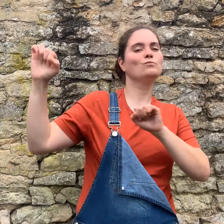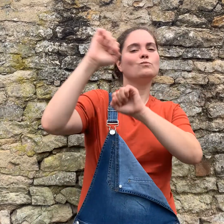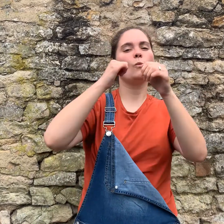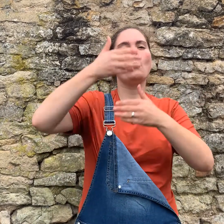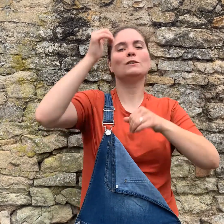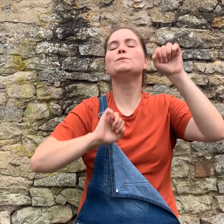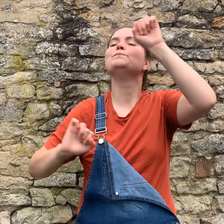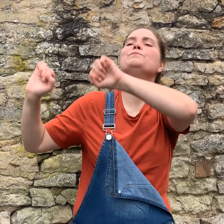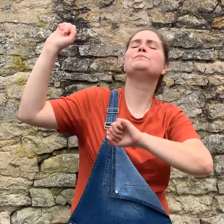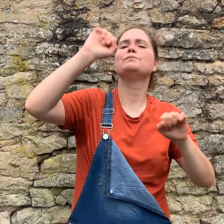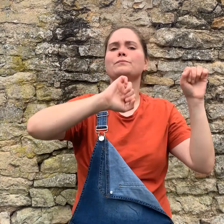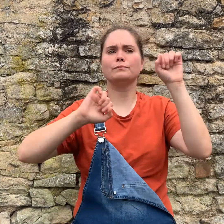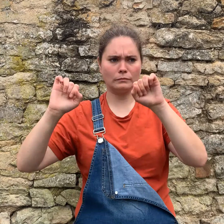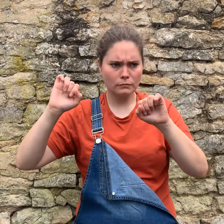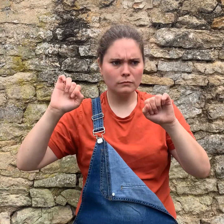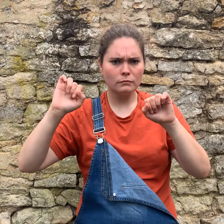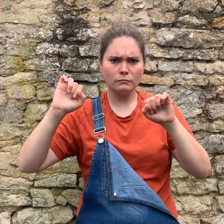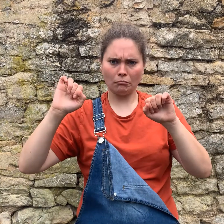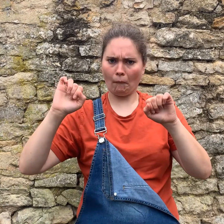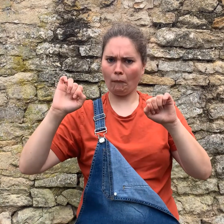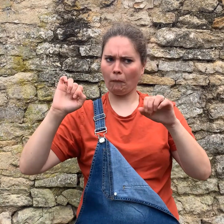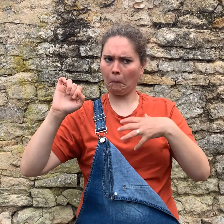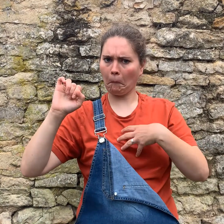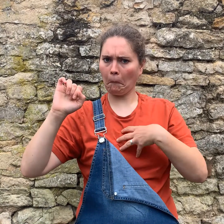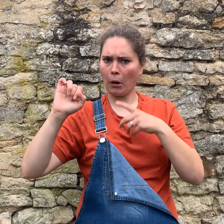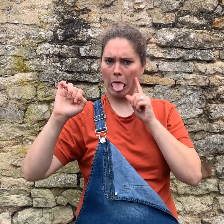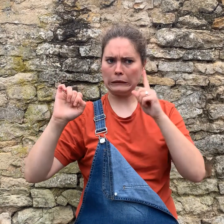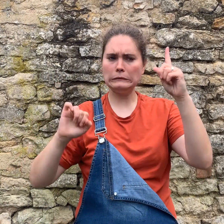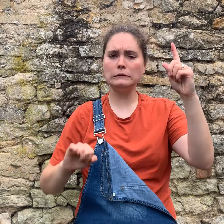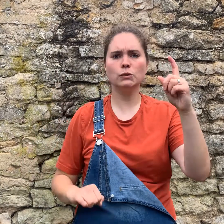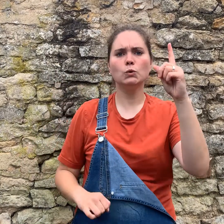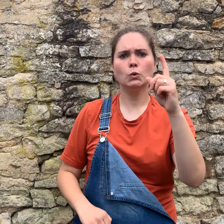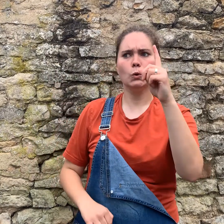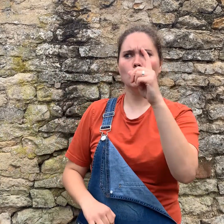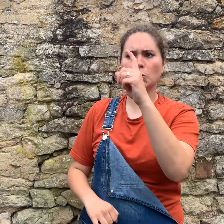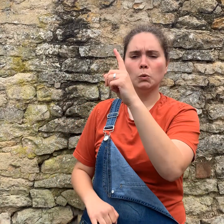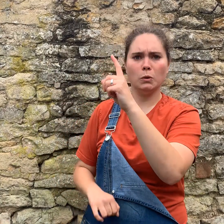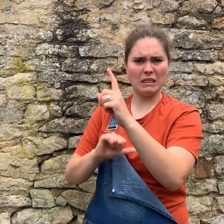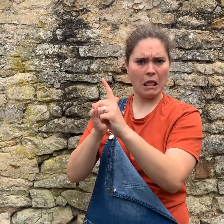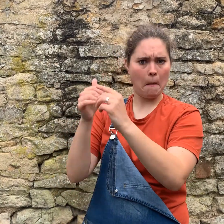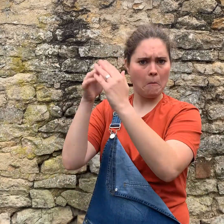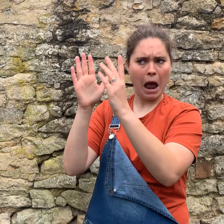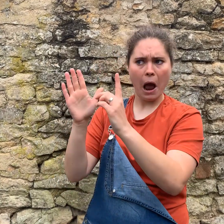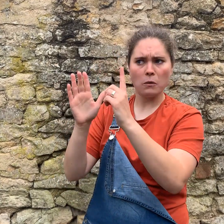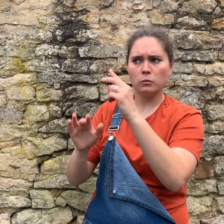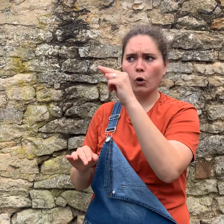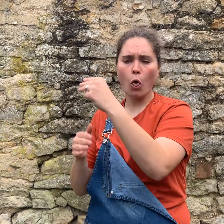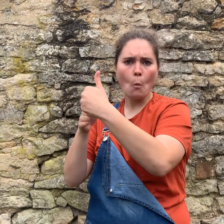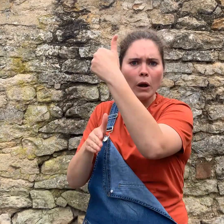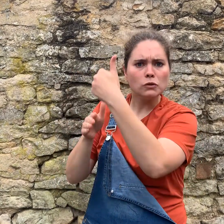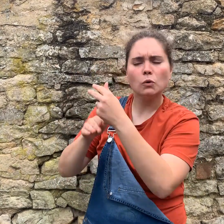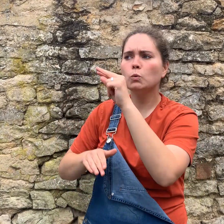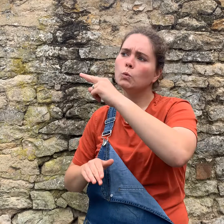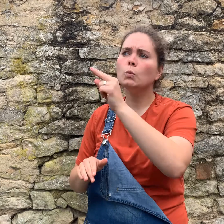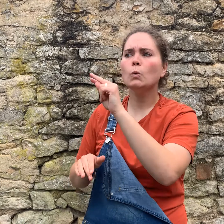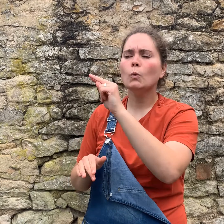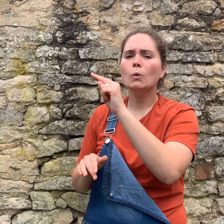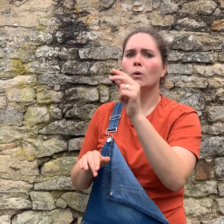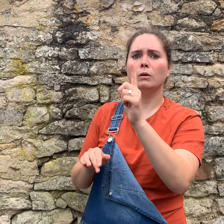Now one day I was cleaning my windows and I saw this lady going into the house next